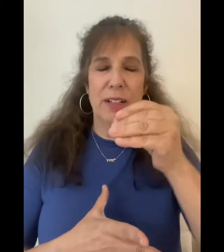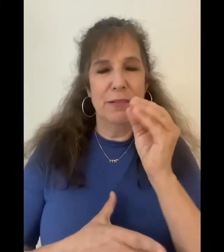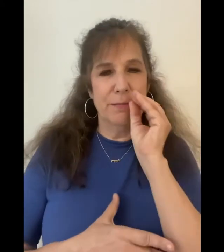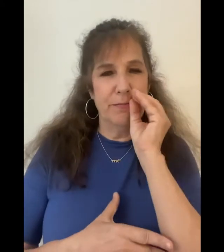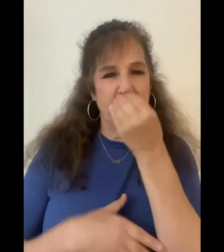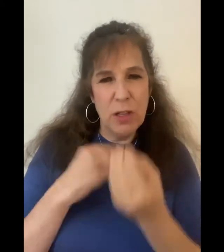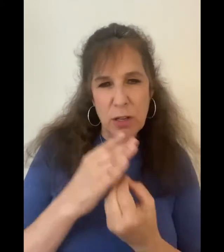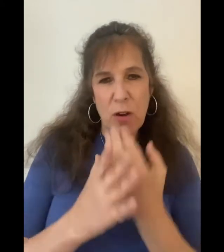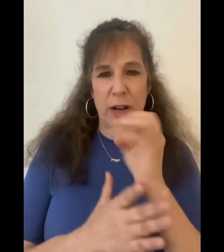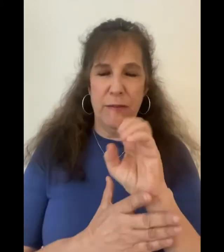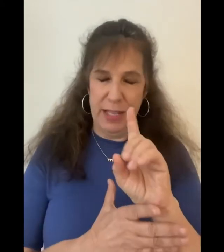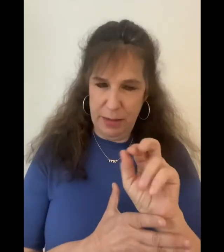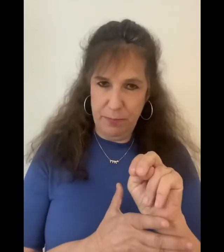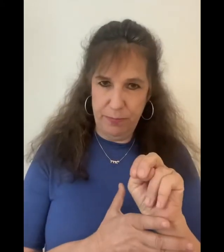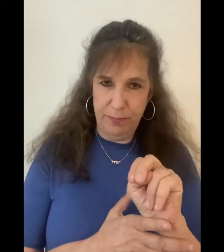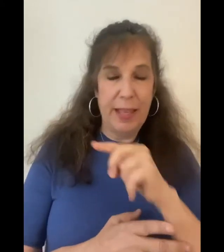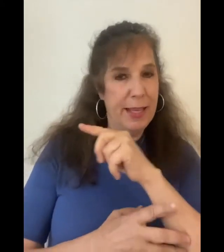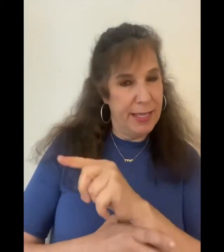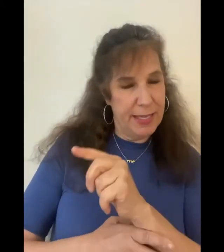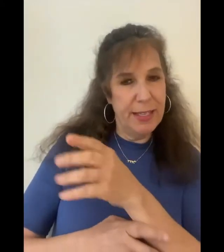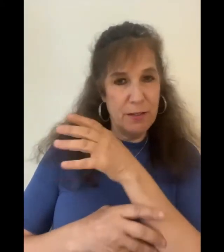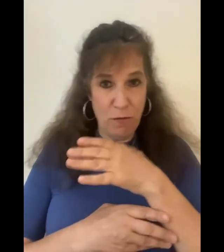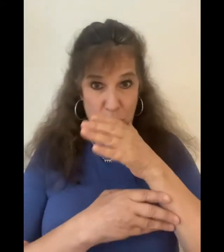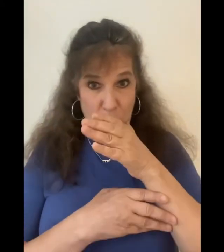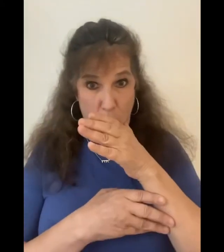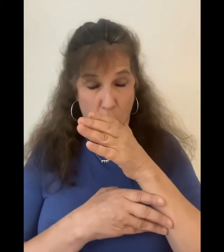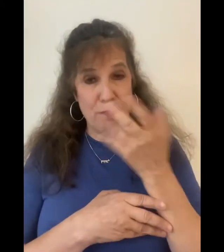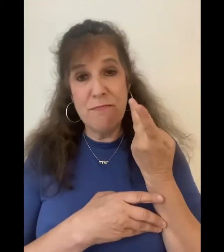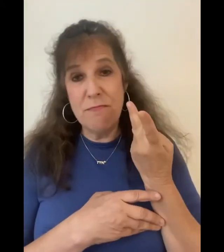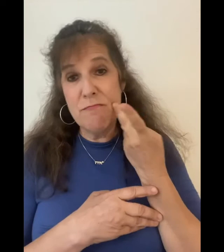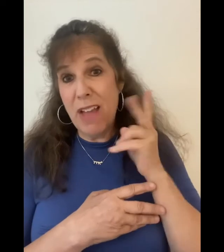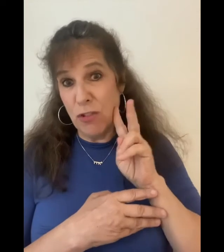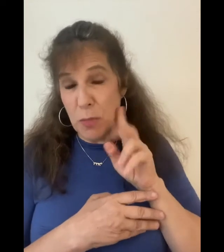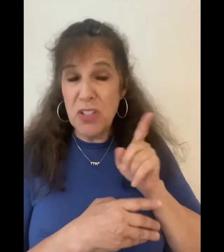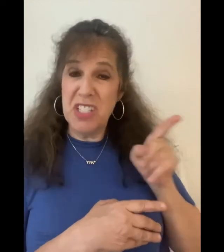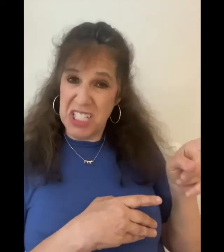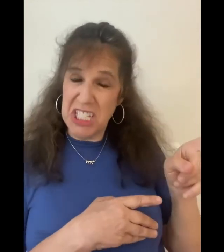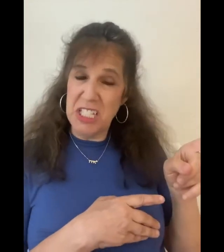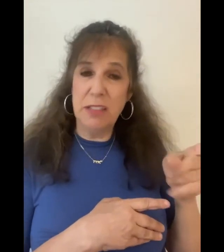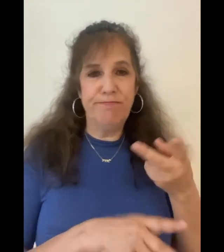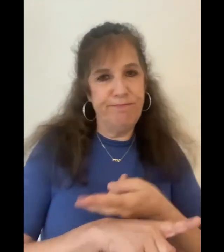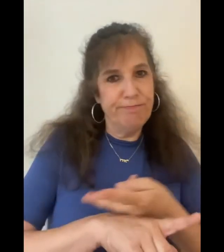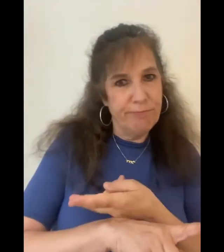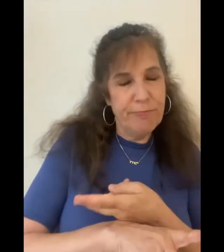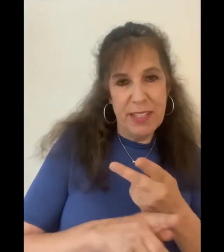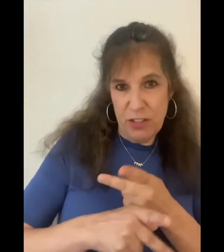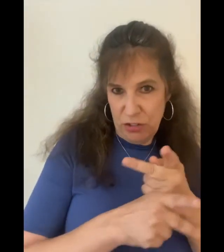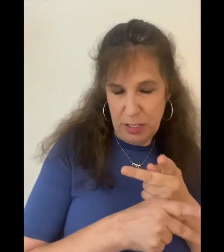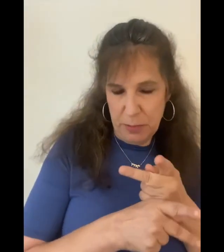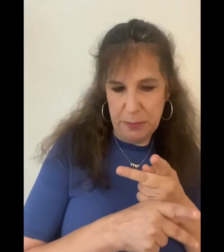farming and grew vegetables. Then it says Cain actually was Cain's initiative, and he brought a